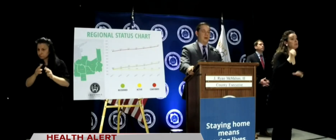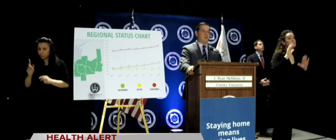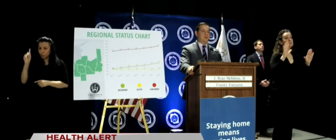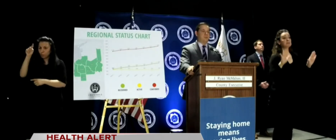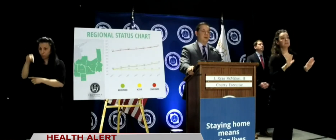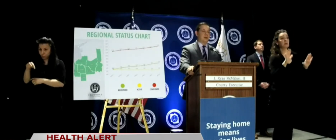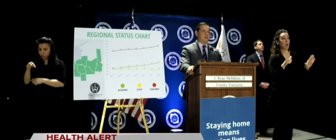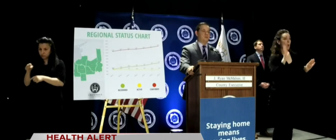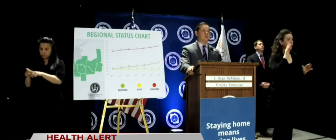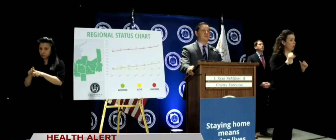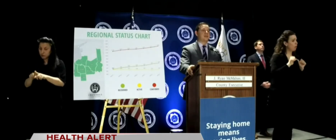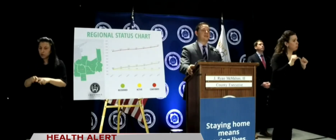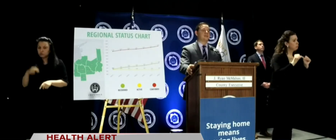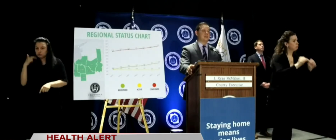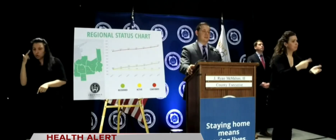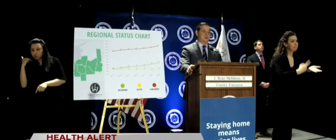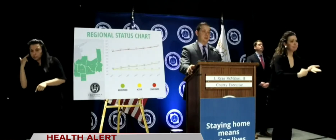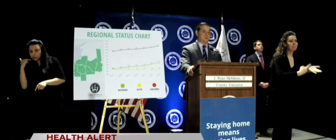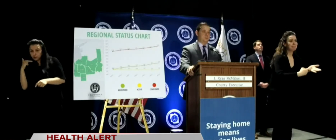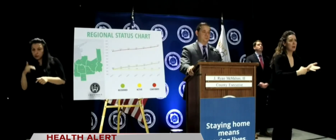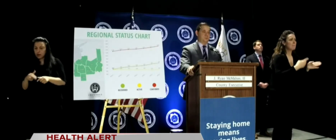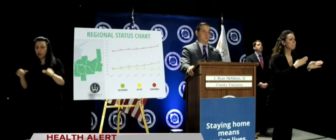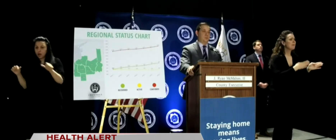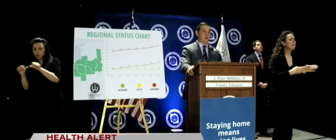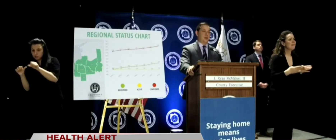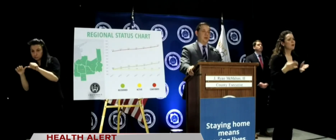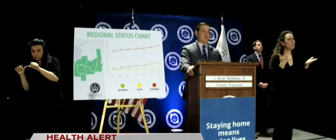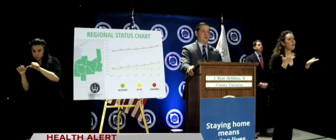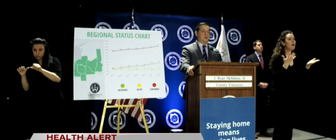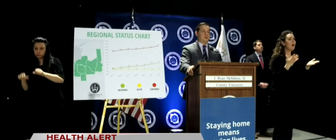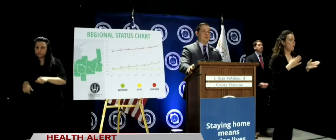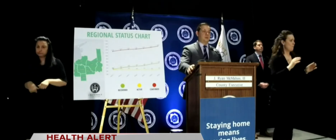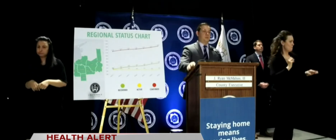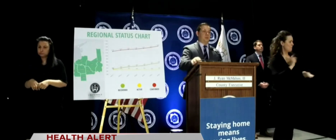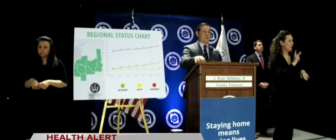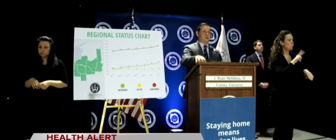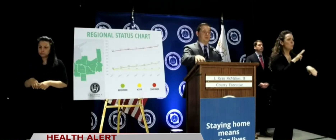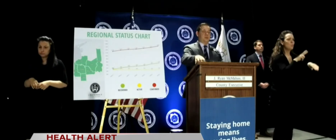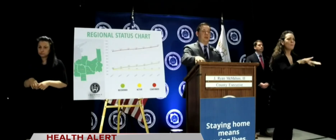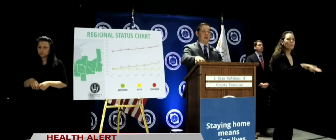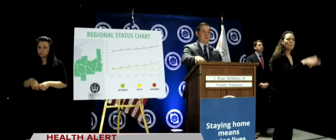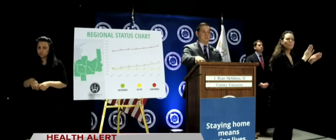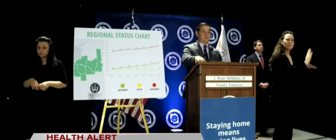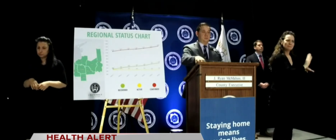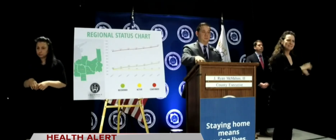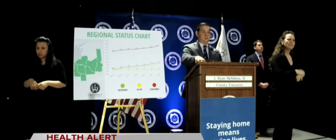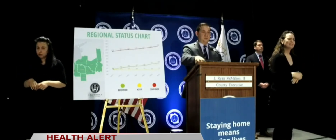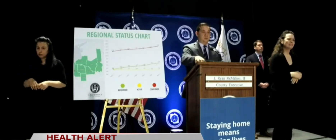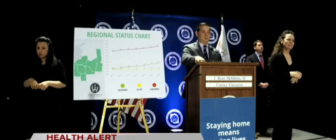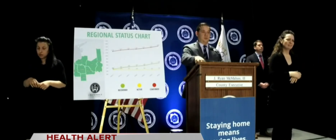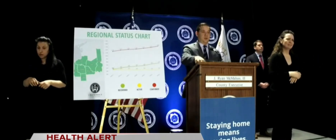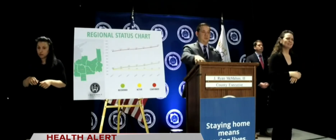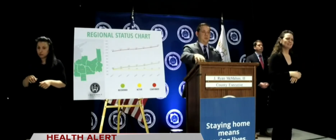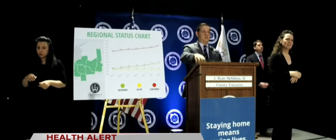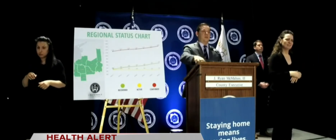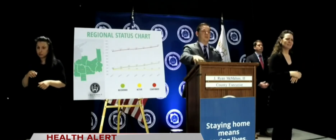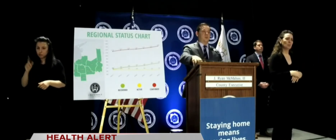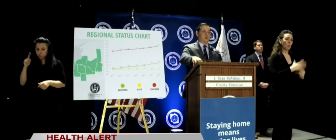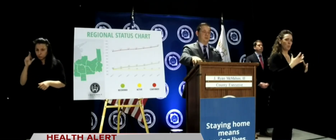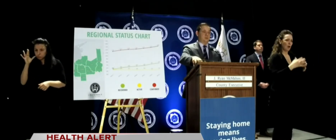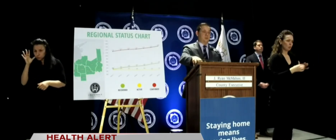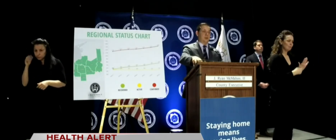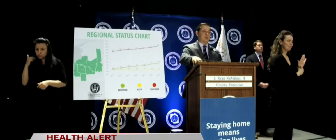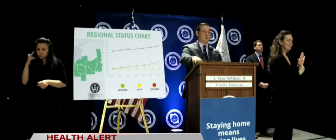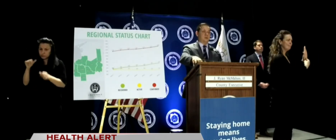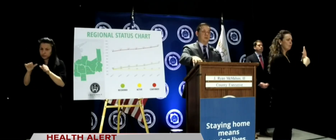we'll have a plan for the state to consider. And there's the plan, which talks about phase